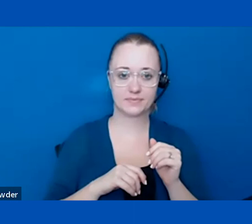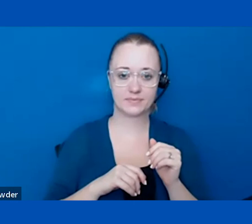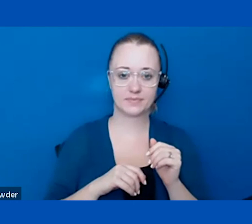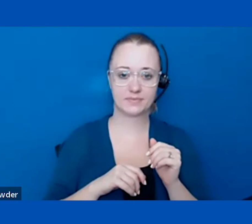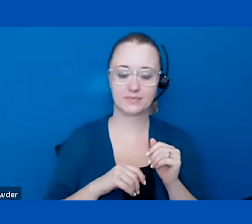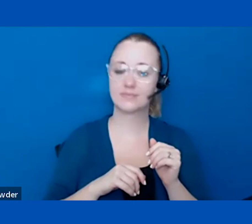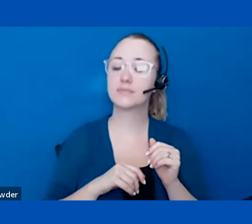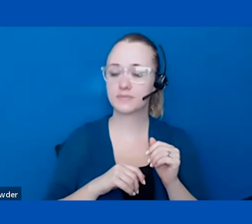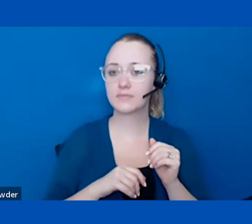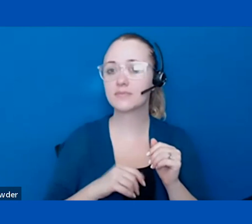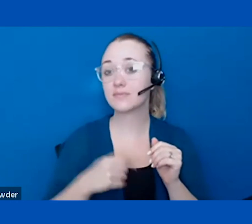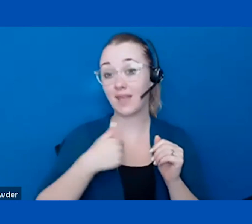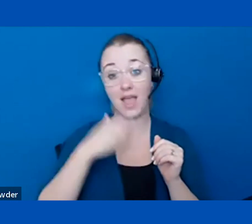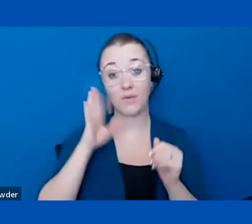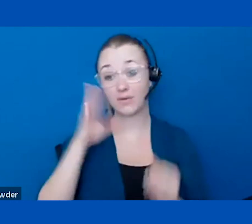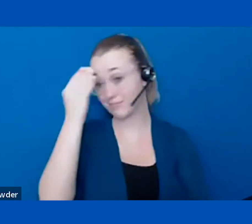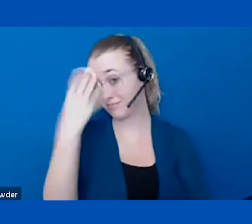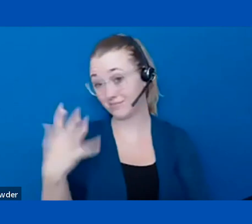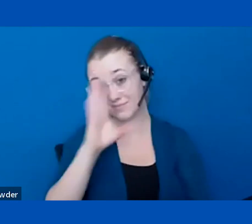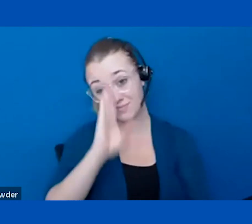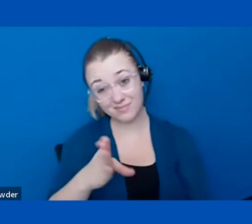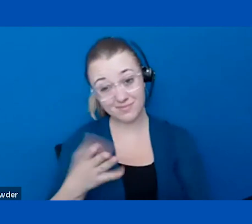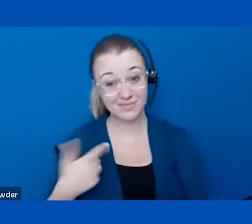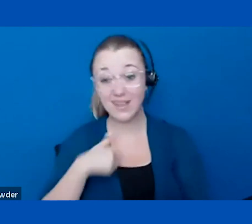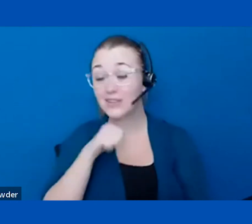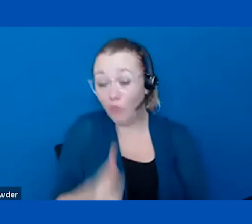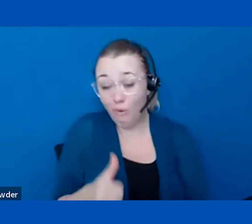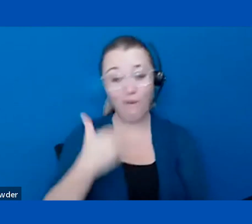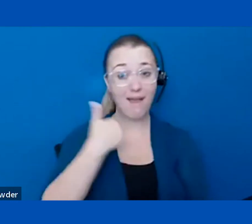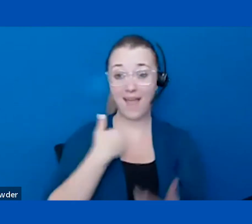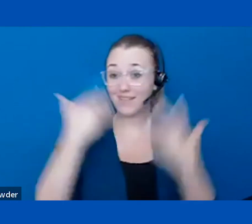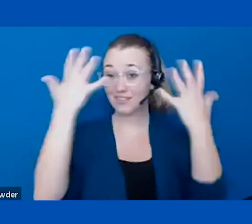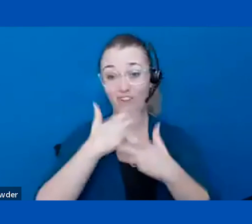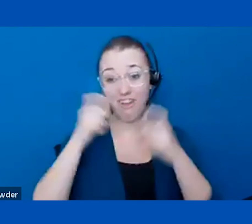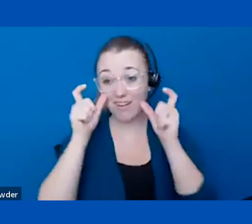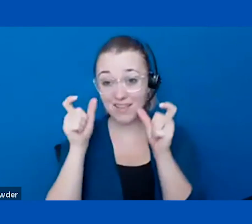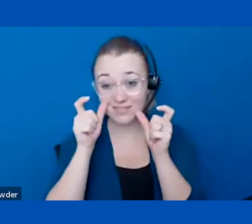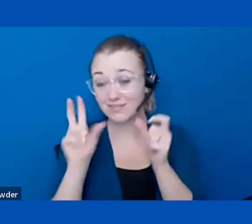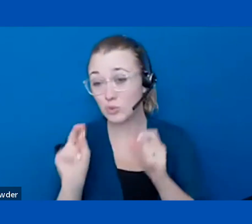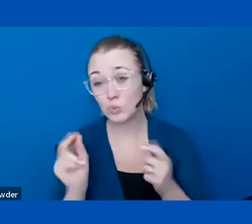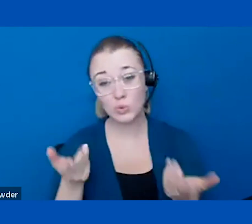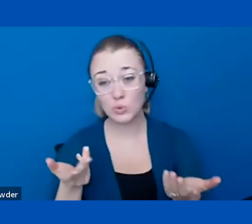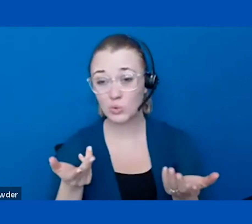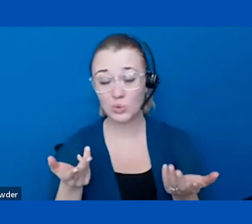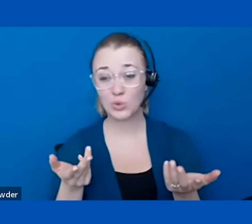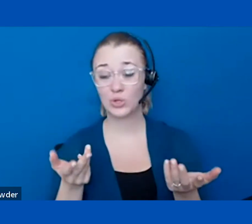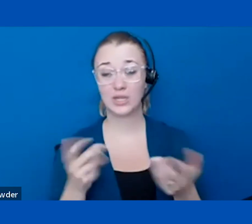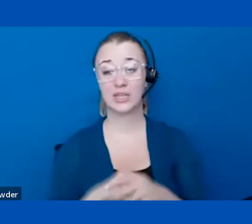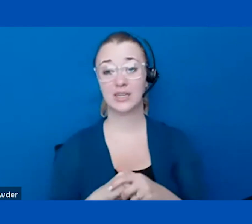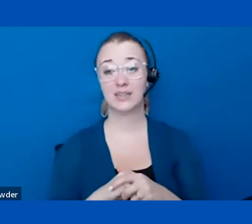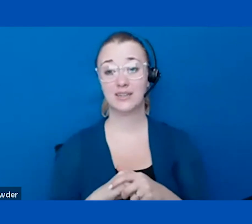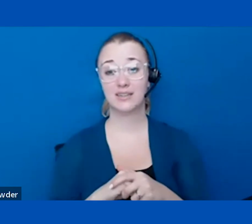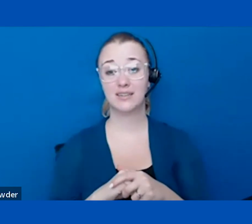I'm just gonna say it outright. I do not have any dark glasses, but I do. Any like